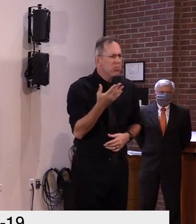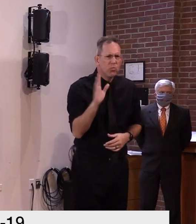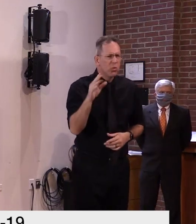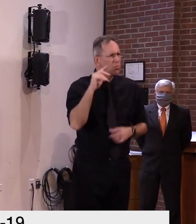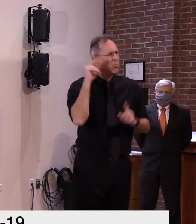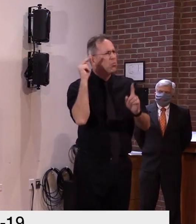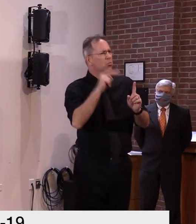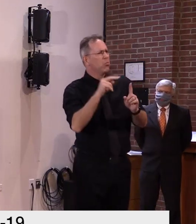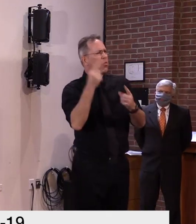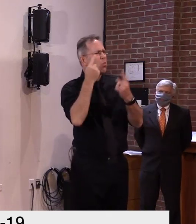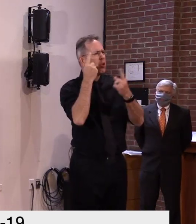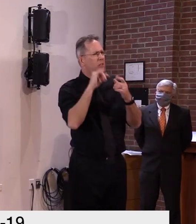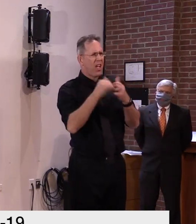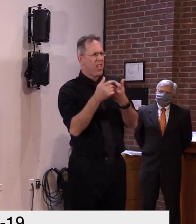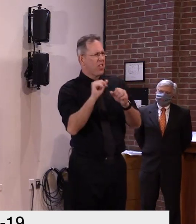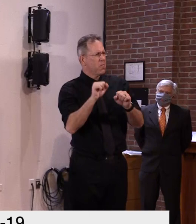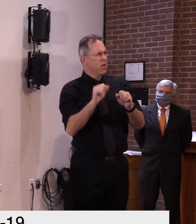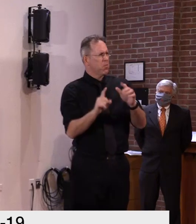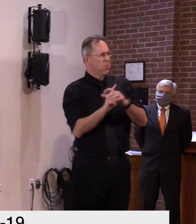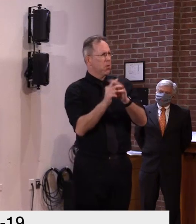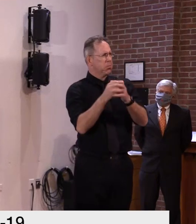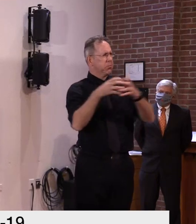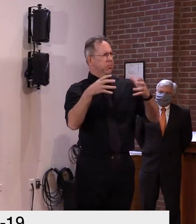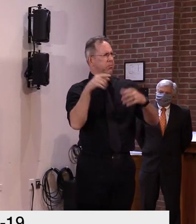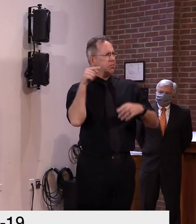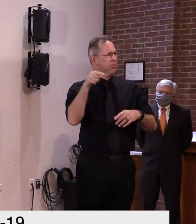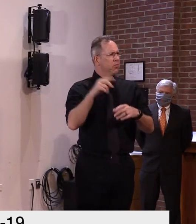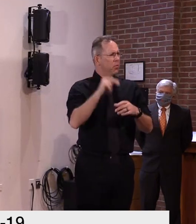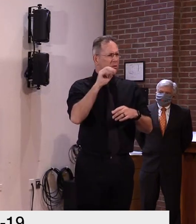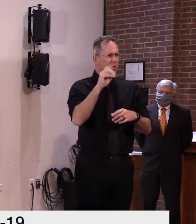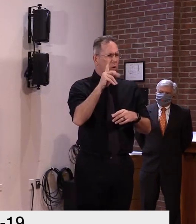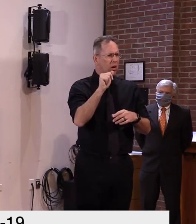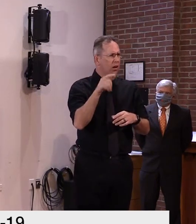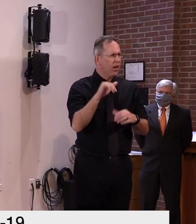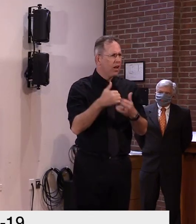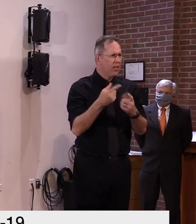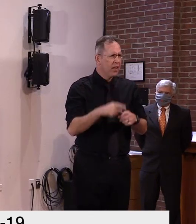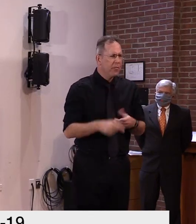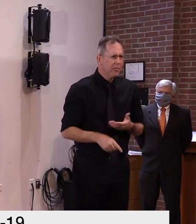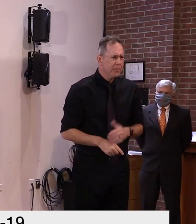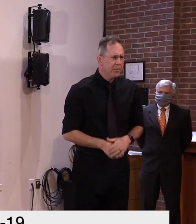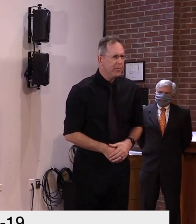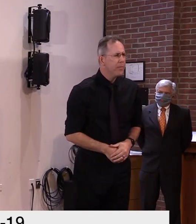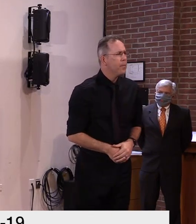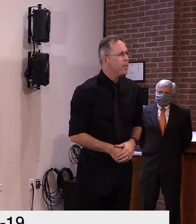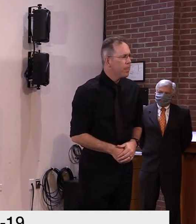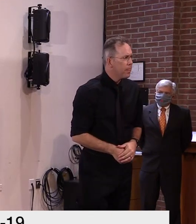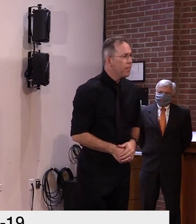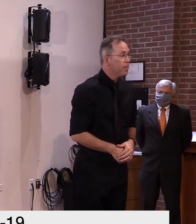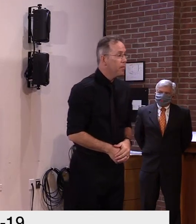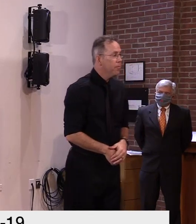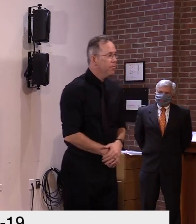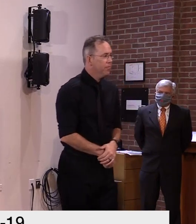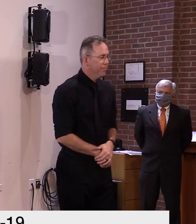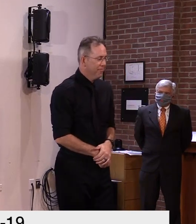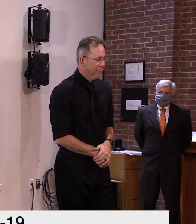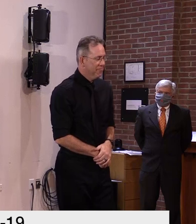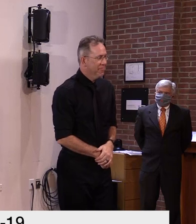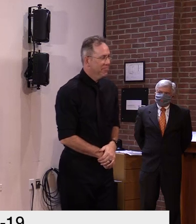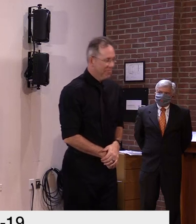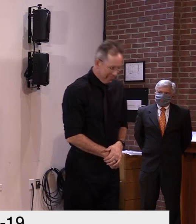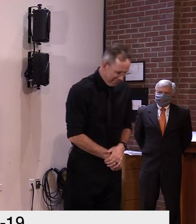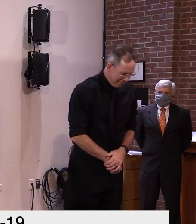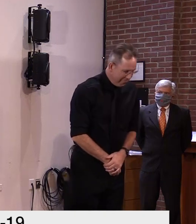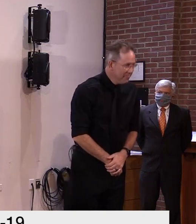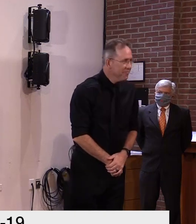and where that relationship is. Yeah, so certainly testing and cases have to you know, play a role with each other. If you have really high